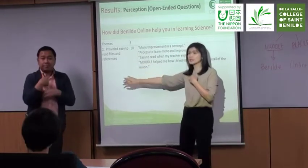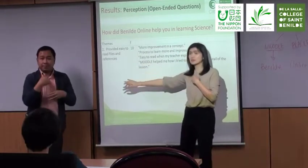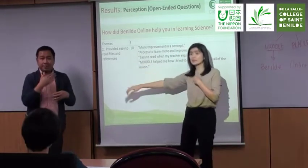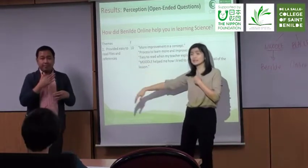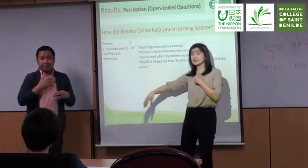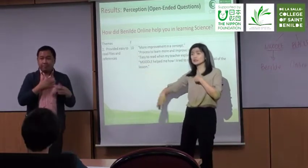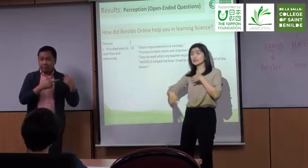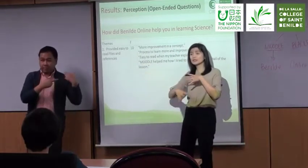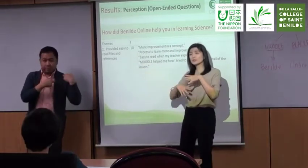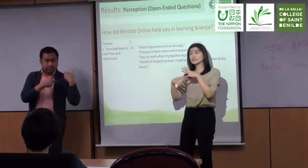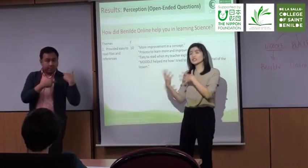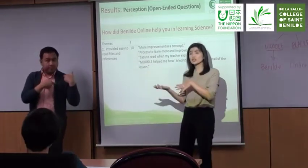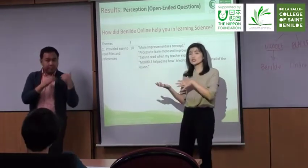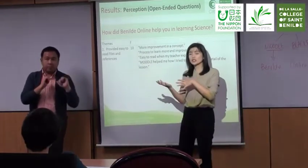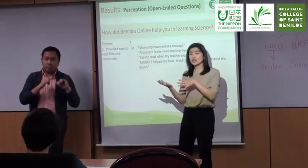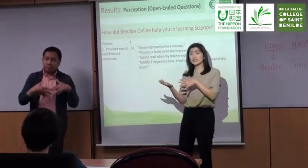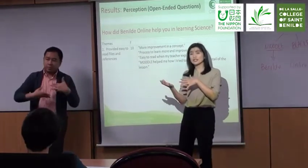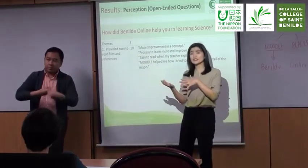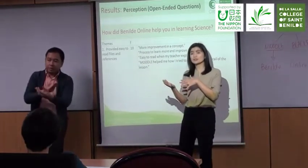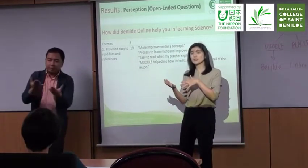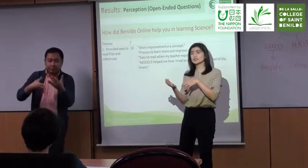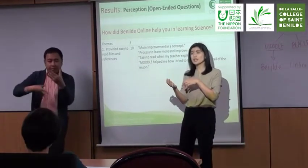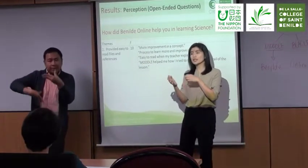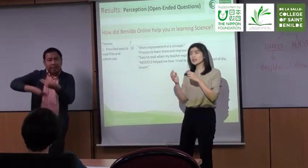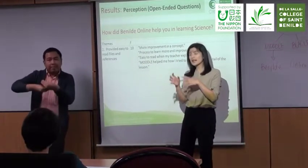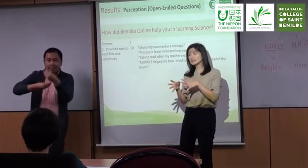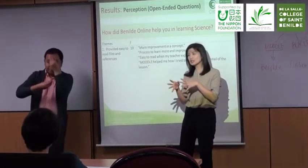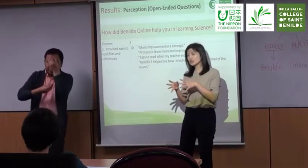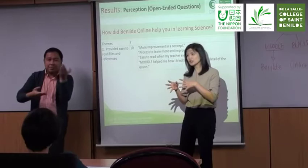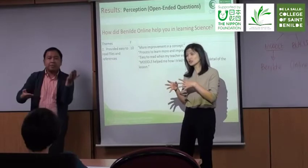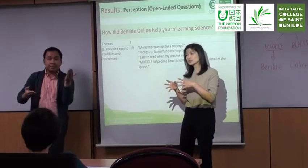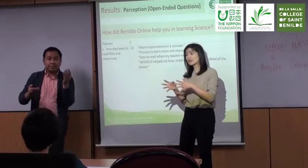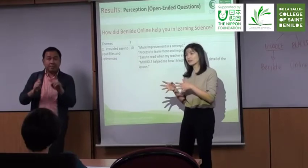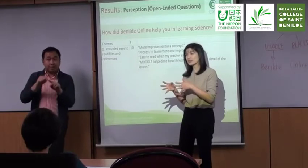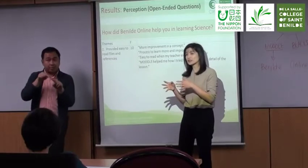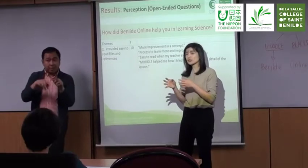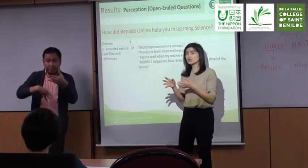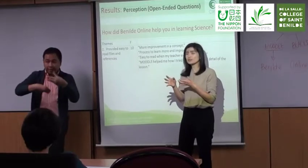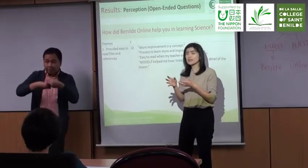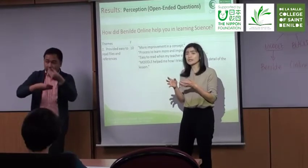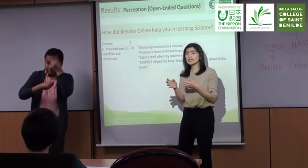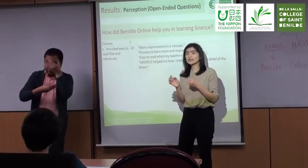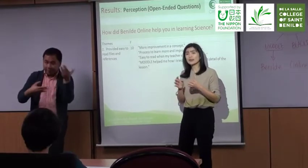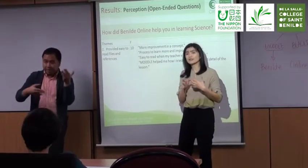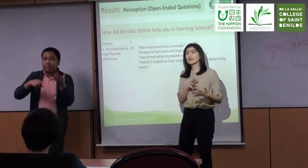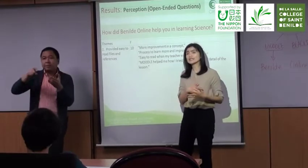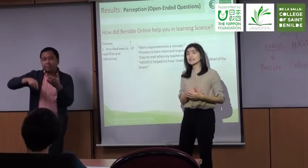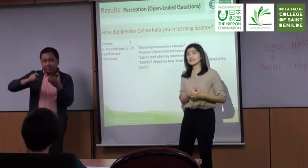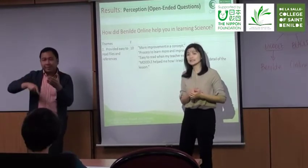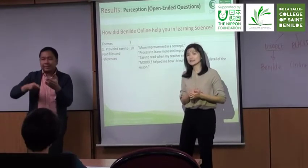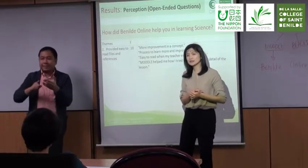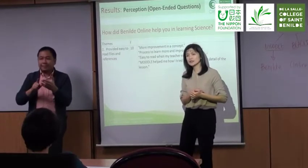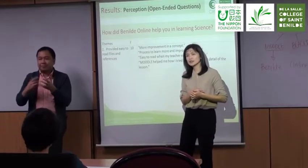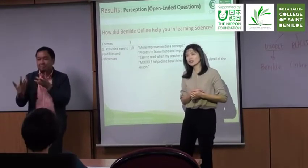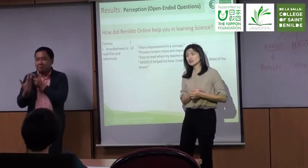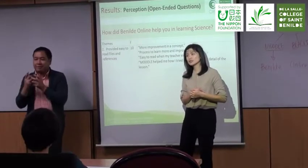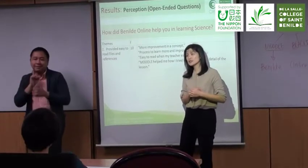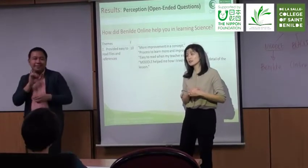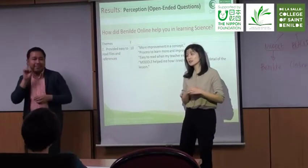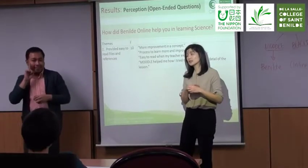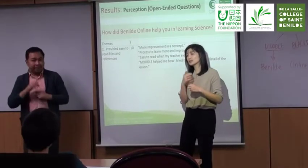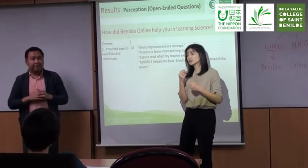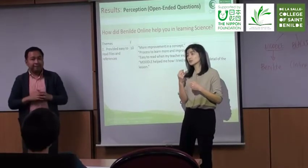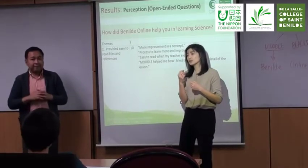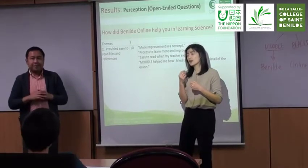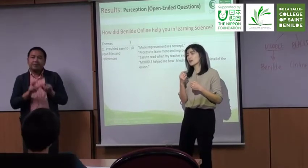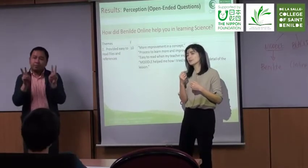is my responsibility to give them additional knowledge, but that additional reference should be deaf-friendly. Should